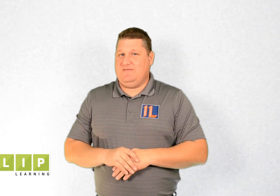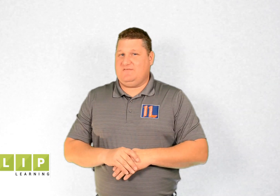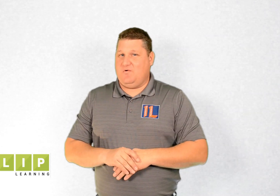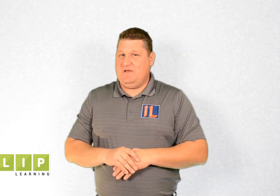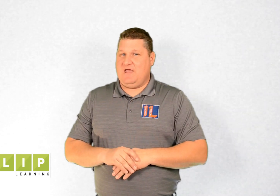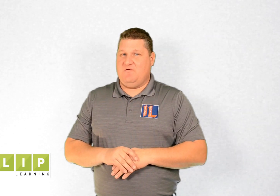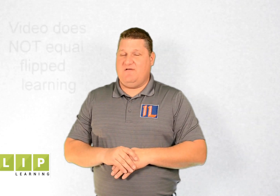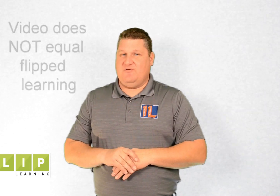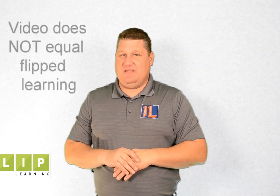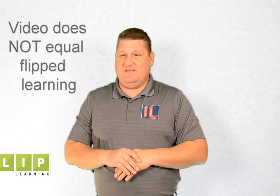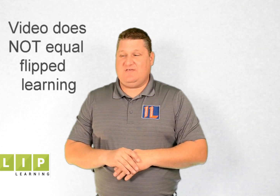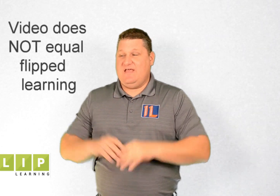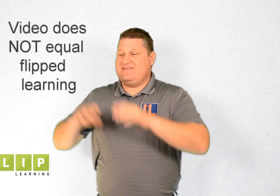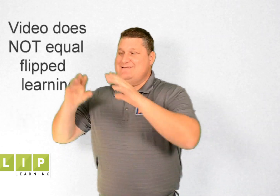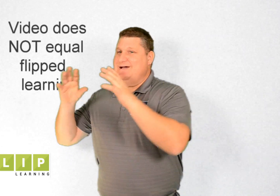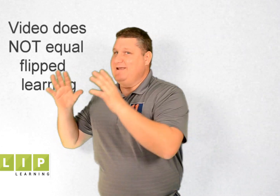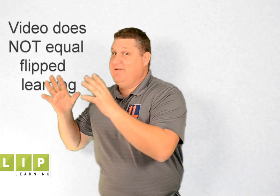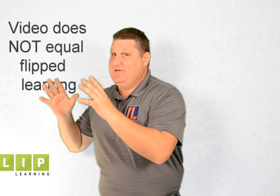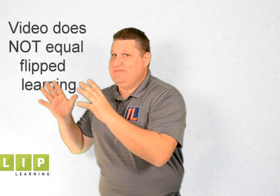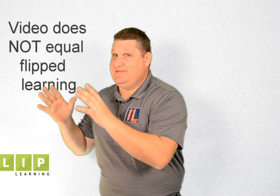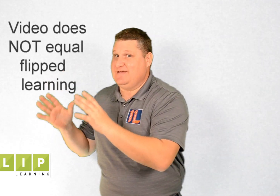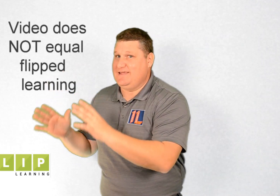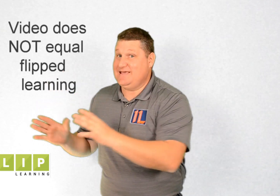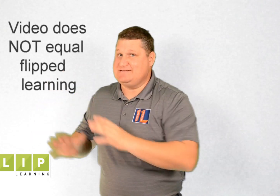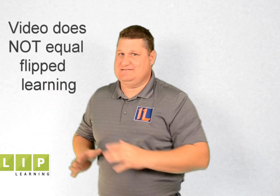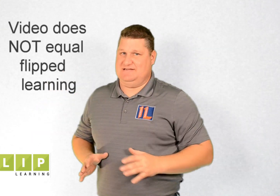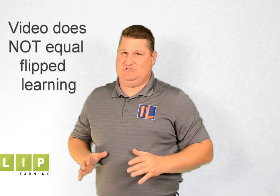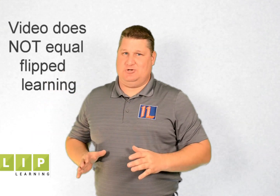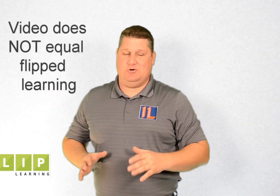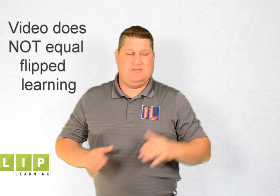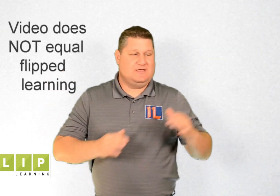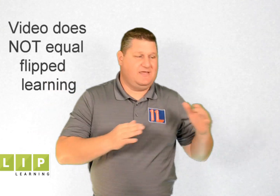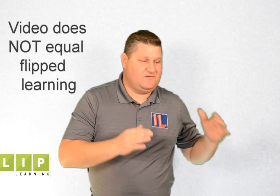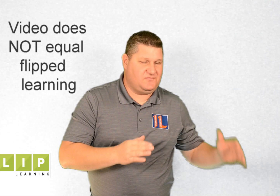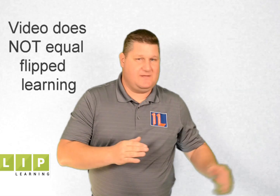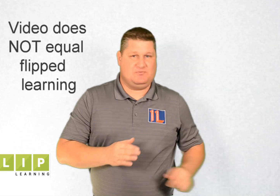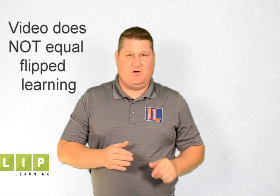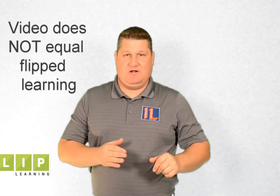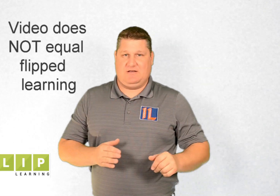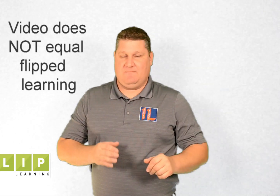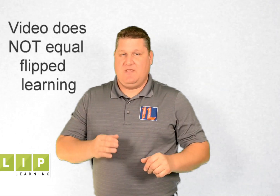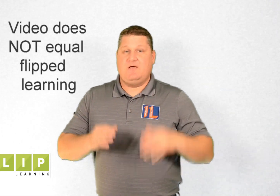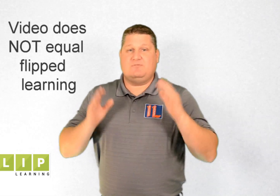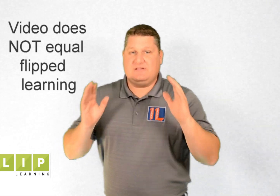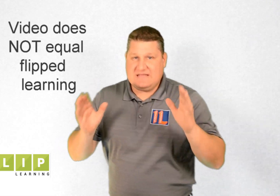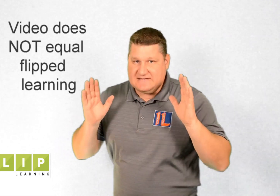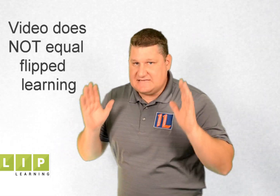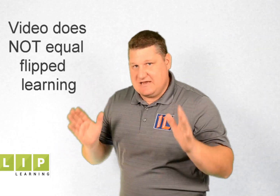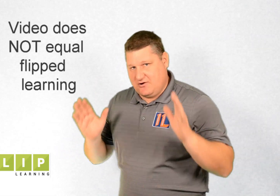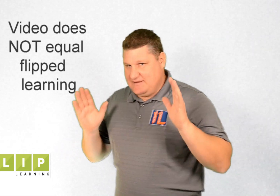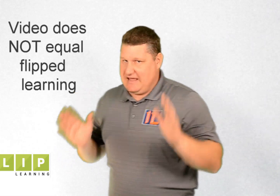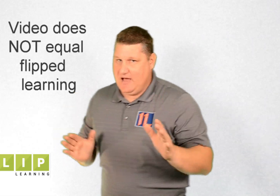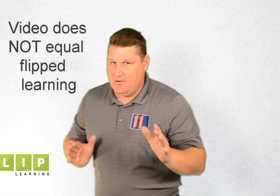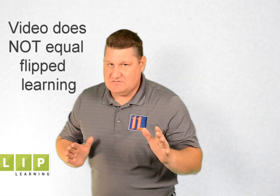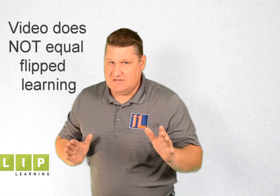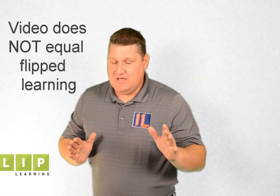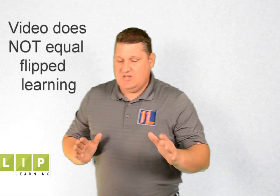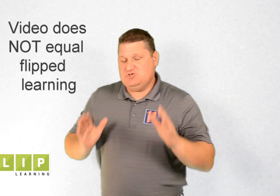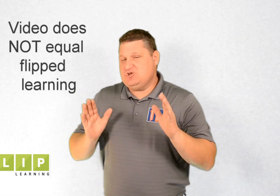this coin, however, is that not everything that is digital is flipped learning. Please hear me out.